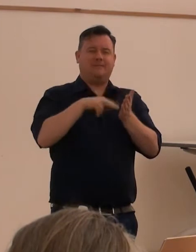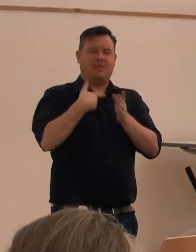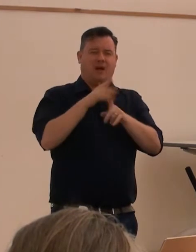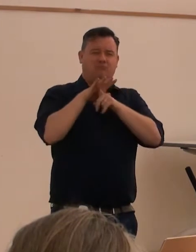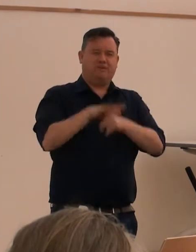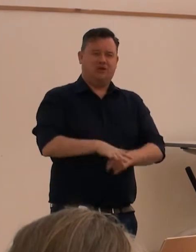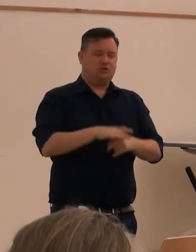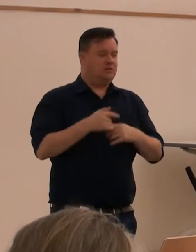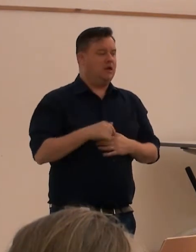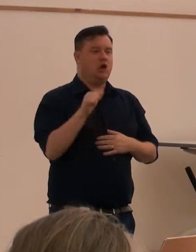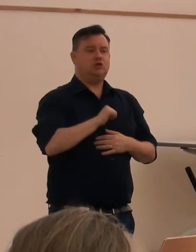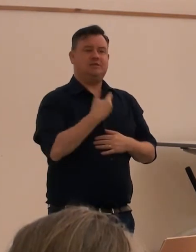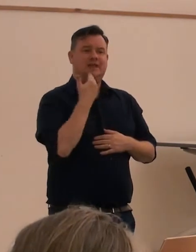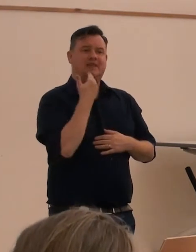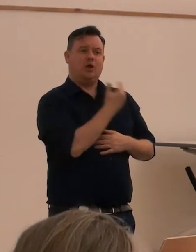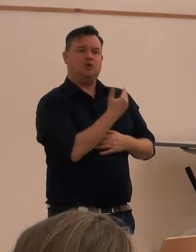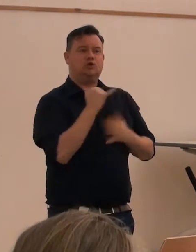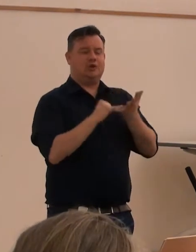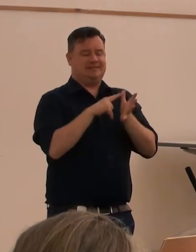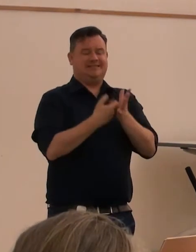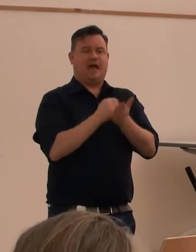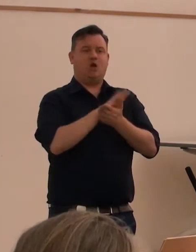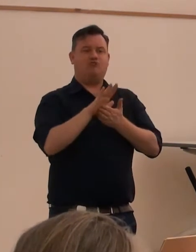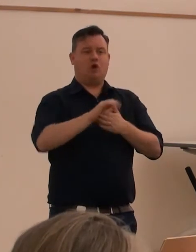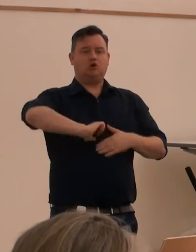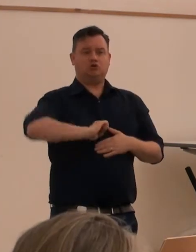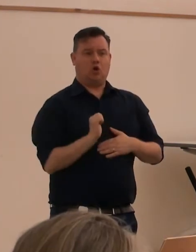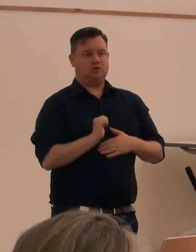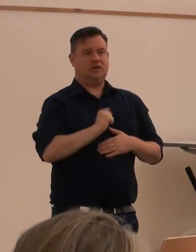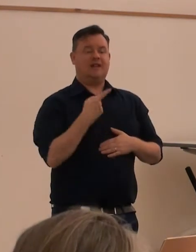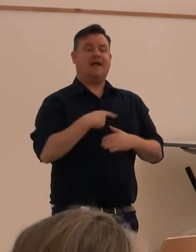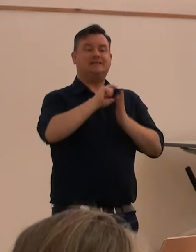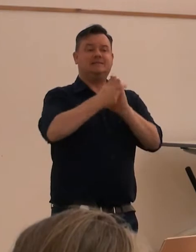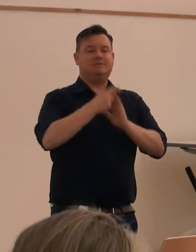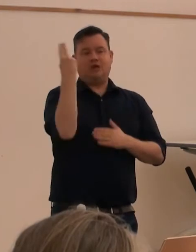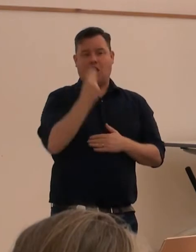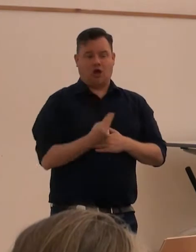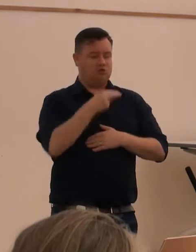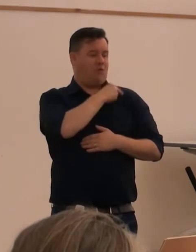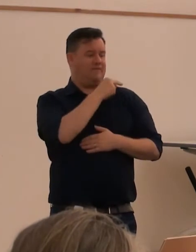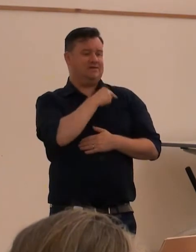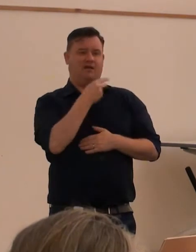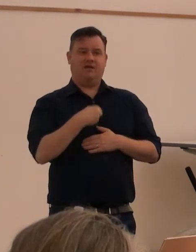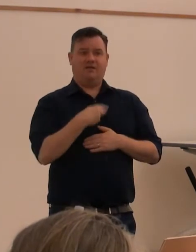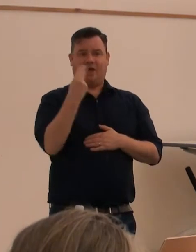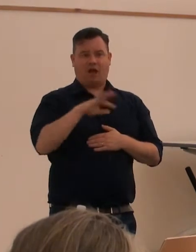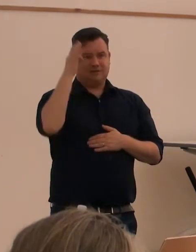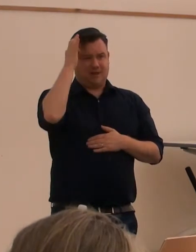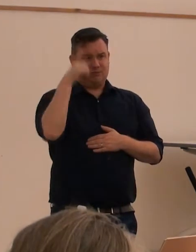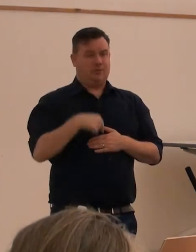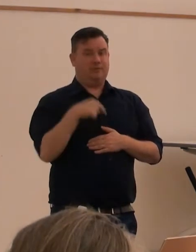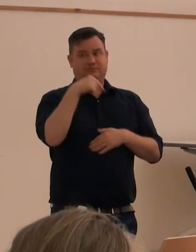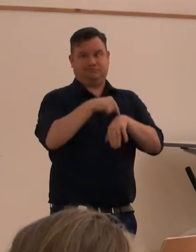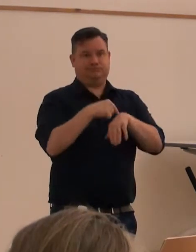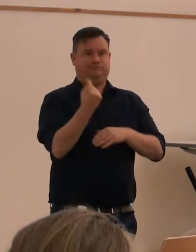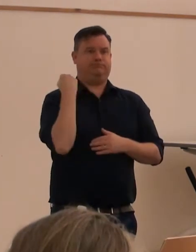and I should say thank you to Sarah Scott, who was the Disability Arts Officer at the Arts Council in those days, because in